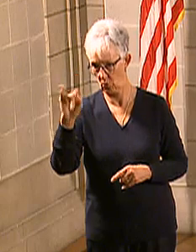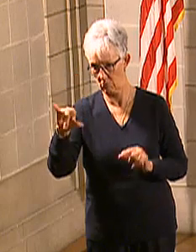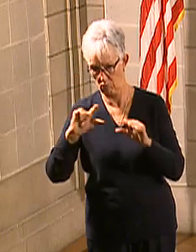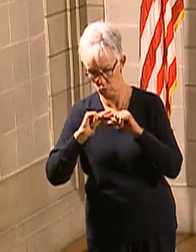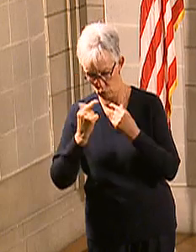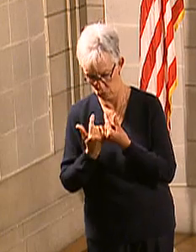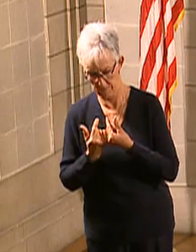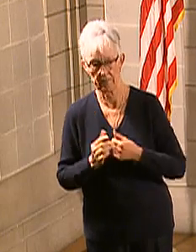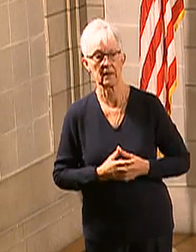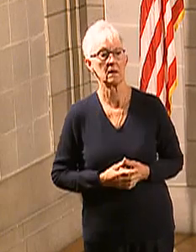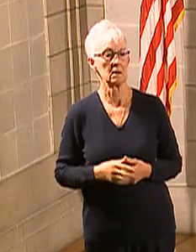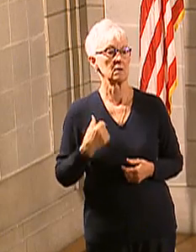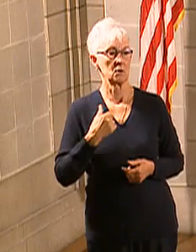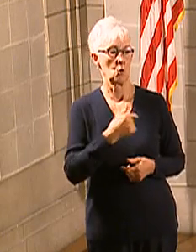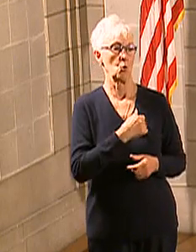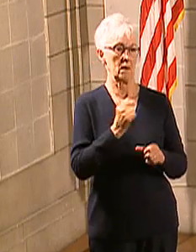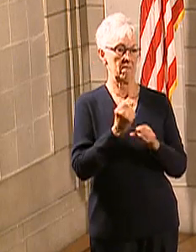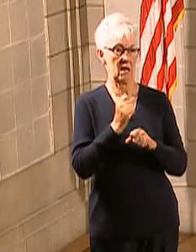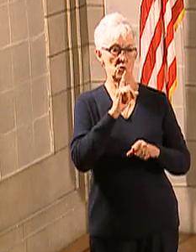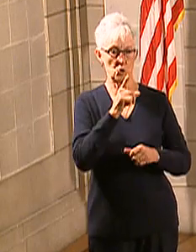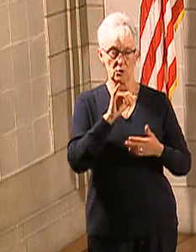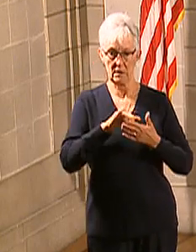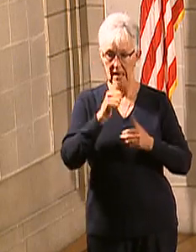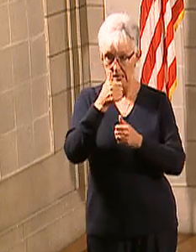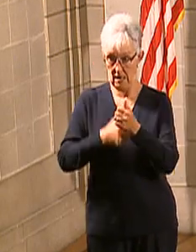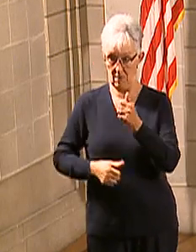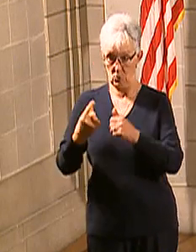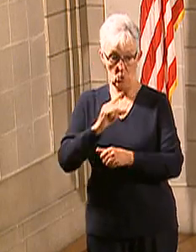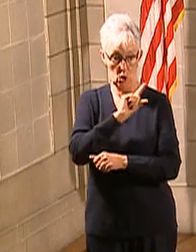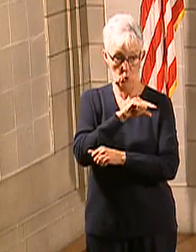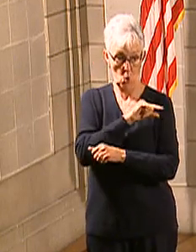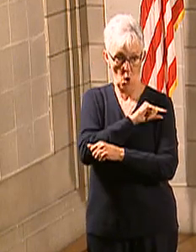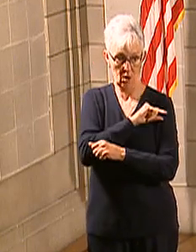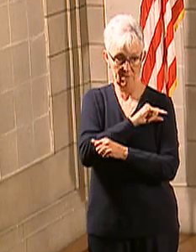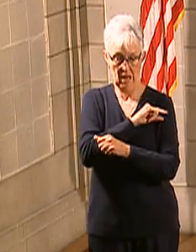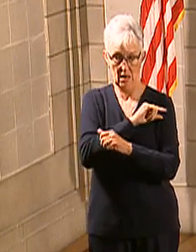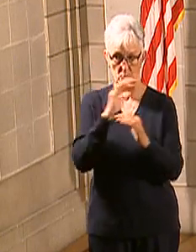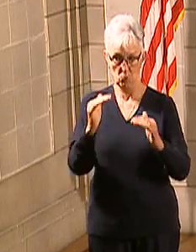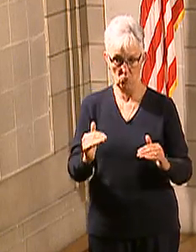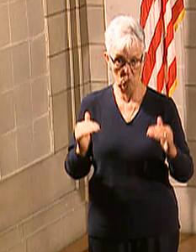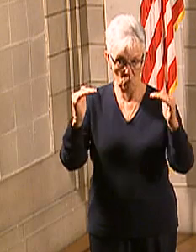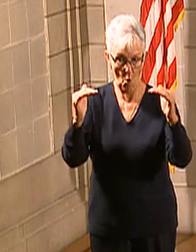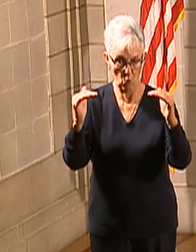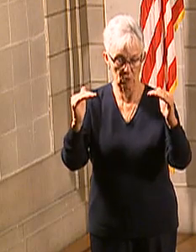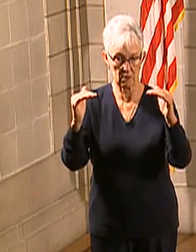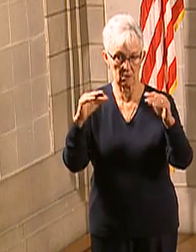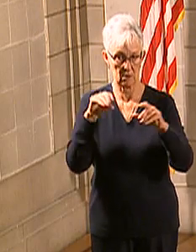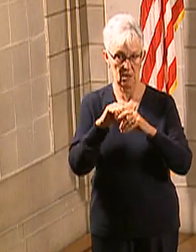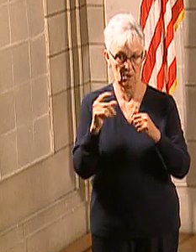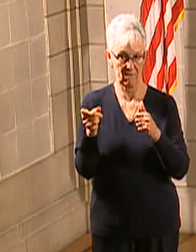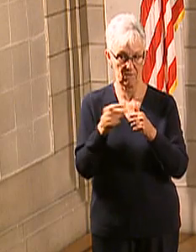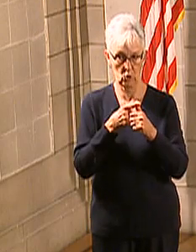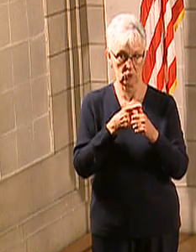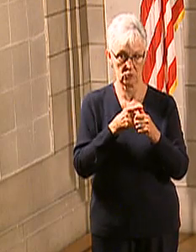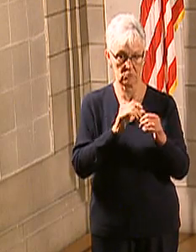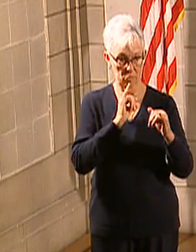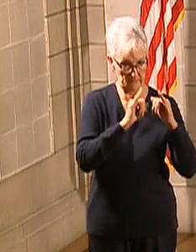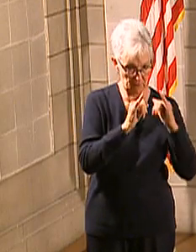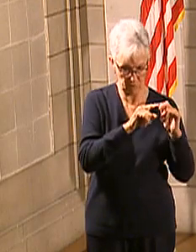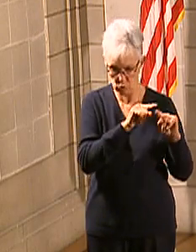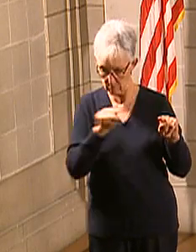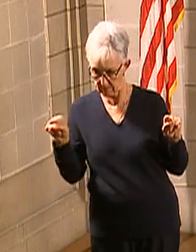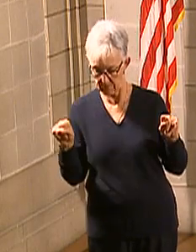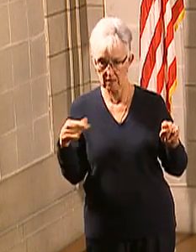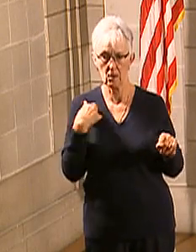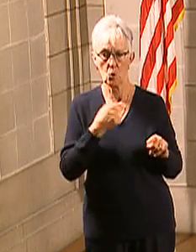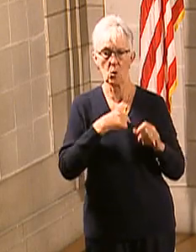everybody who's qualified gets promoted through the first round of interviews, automatically promoted. We